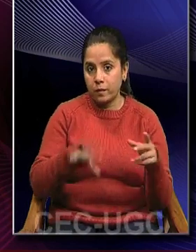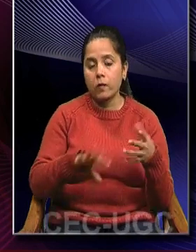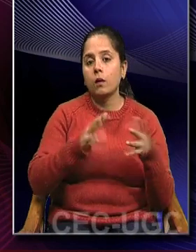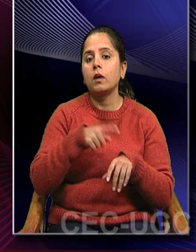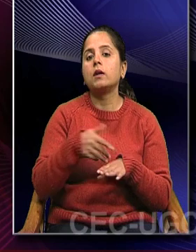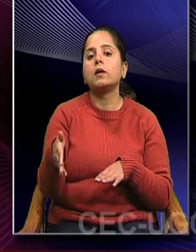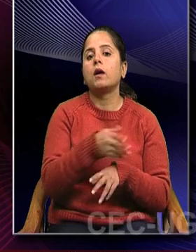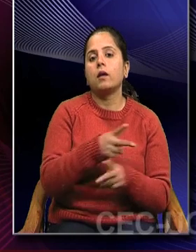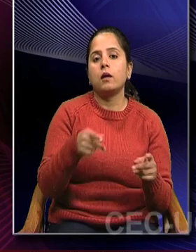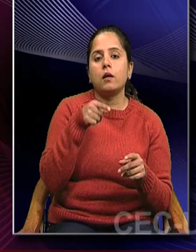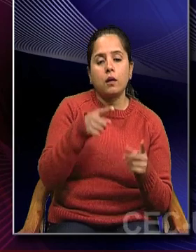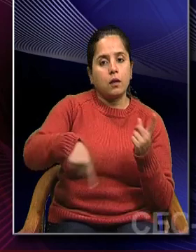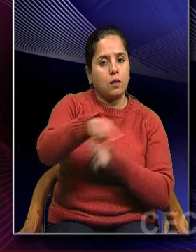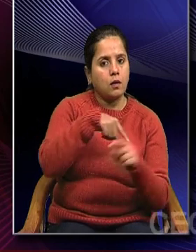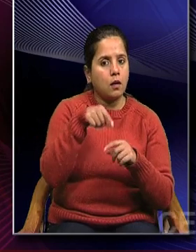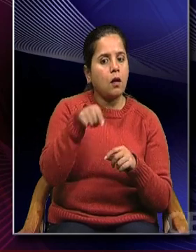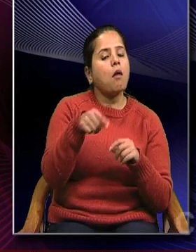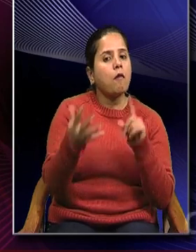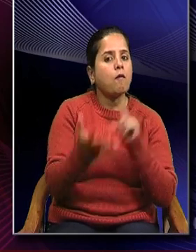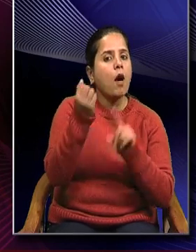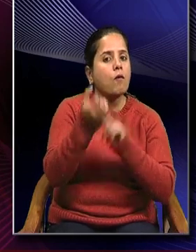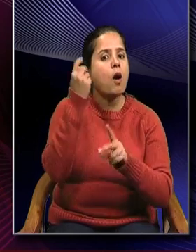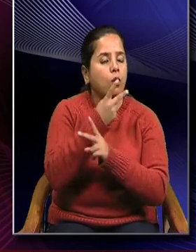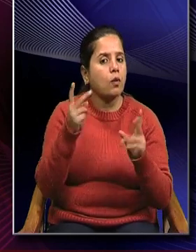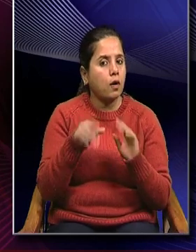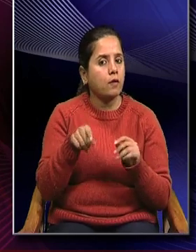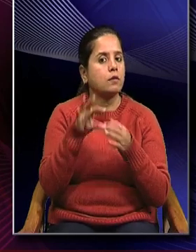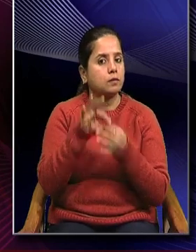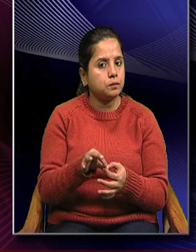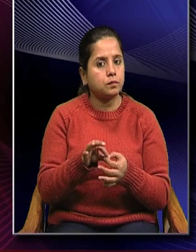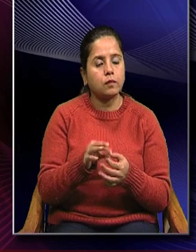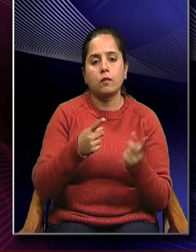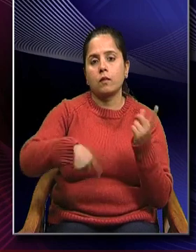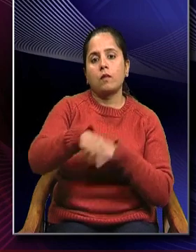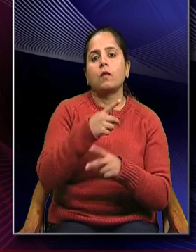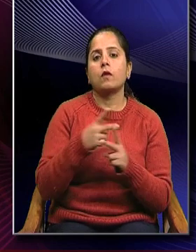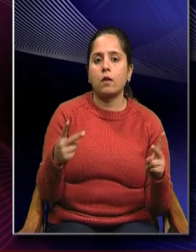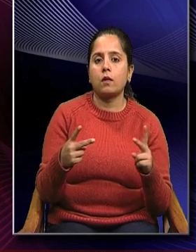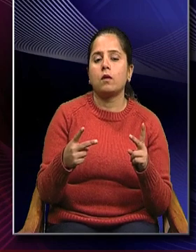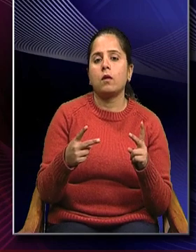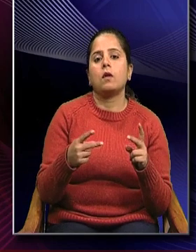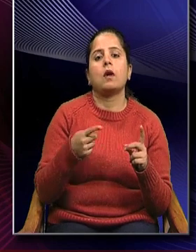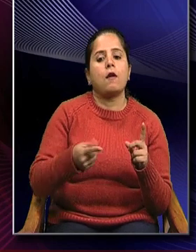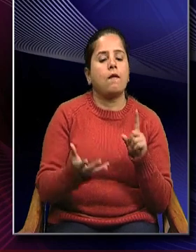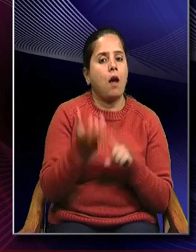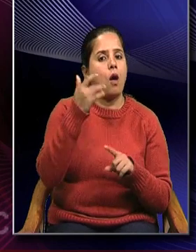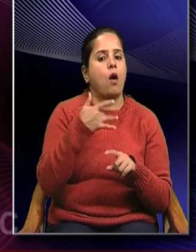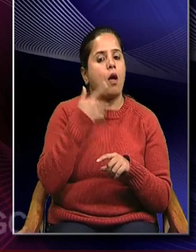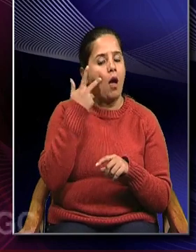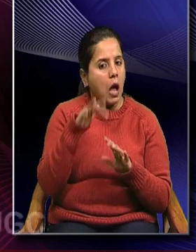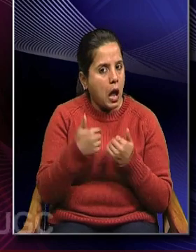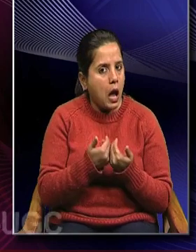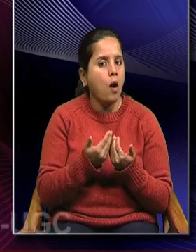And these were remarkable discoveries in that sense, and how we find that how it